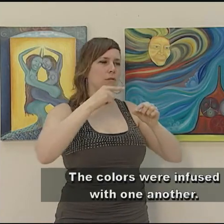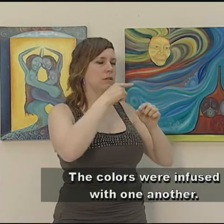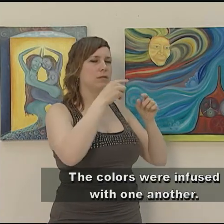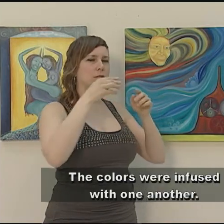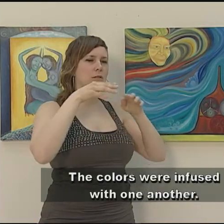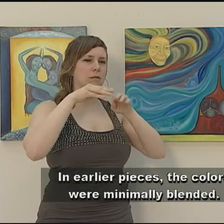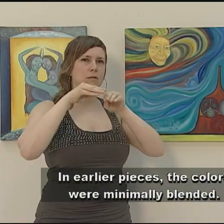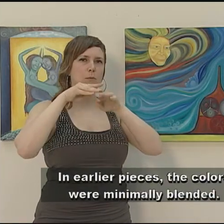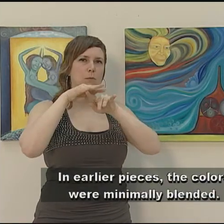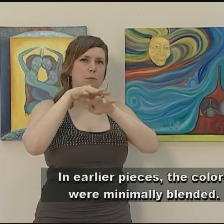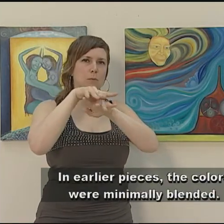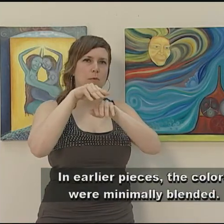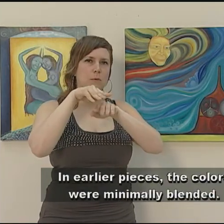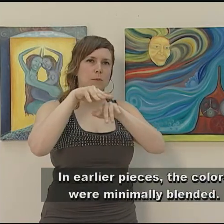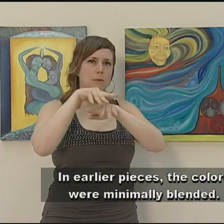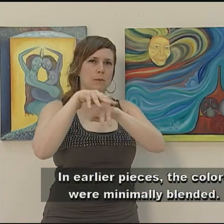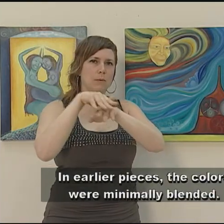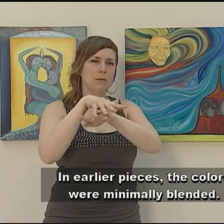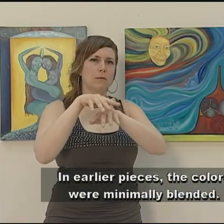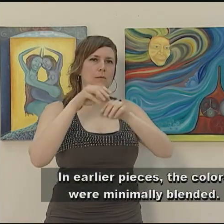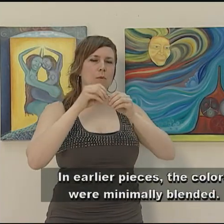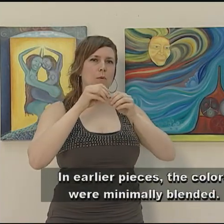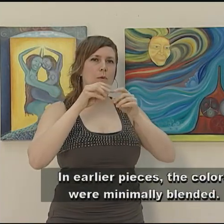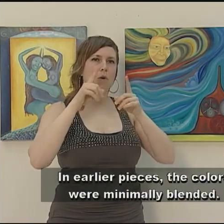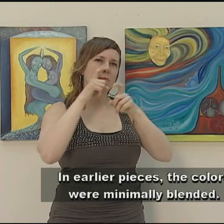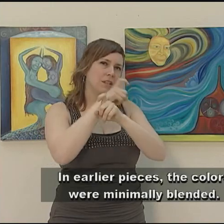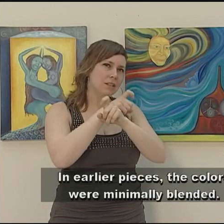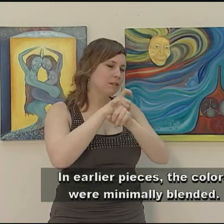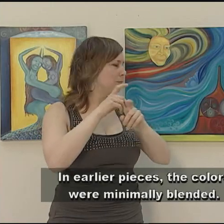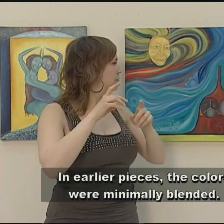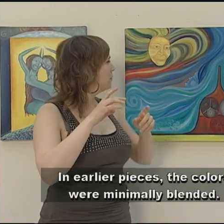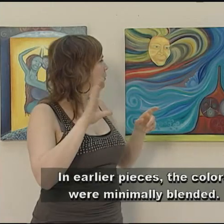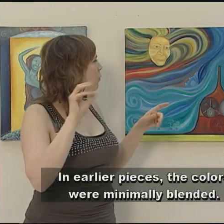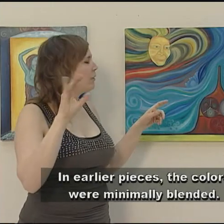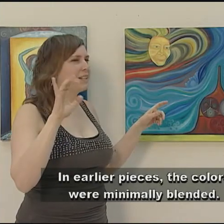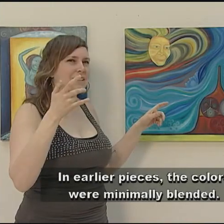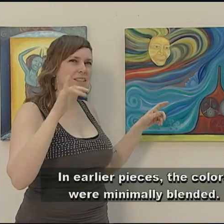another. In earlier pieces, the colors were minimally blended.